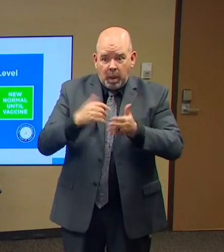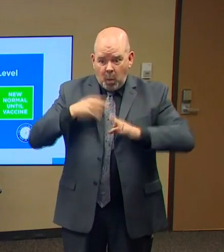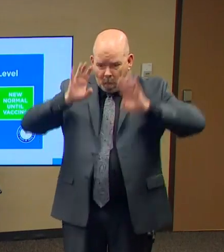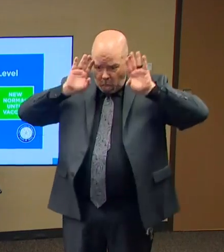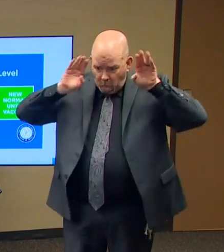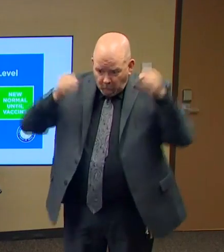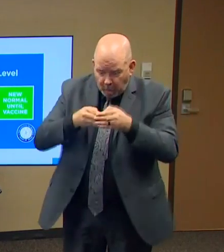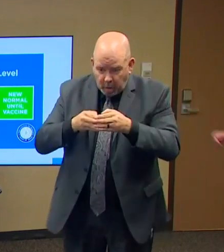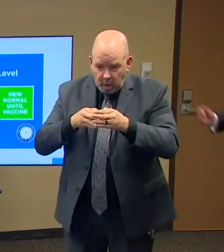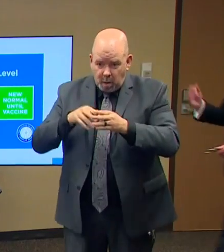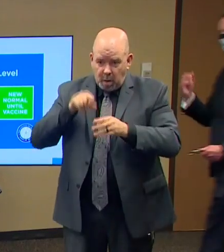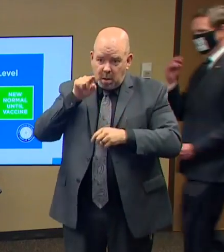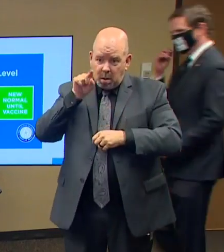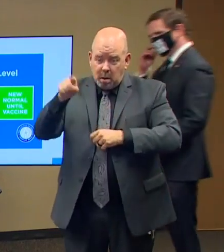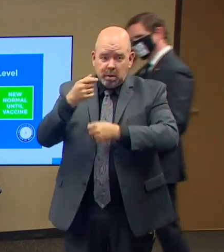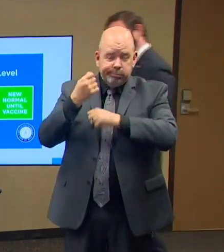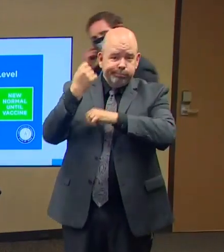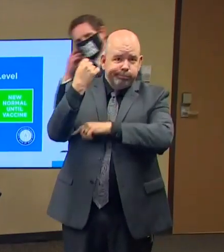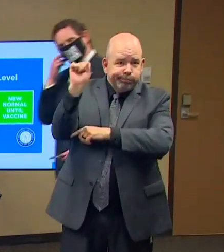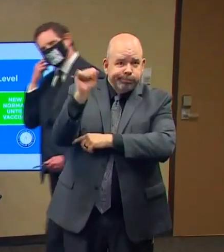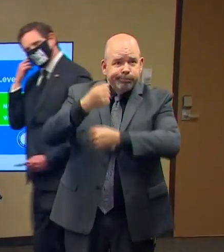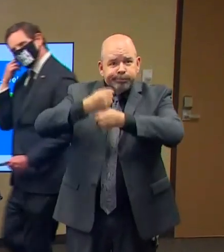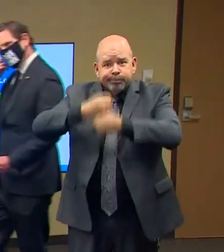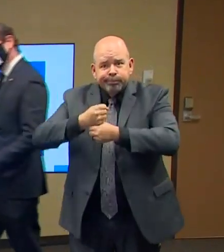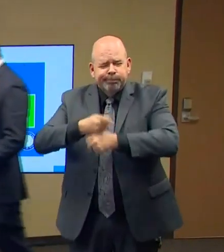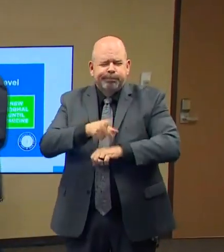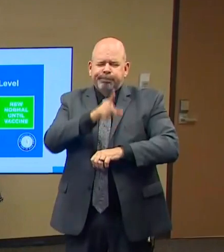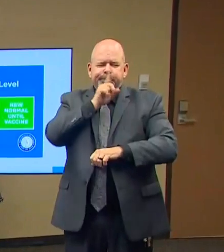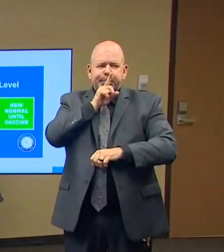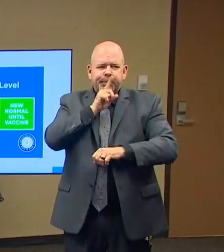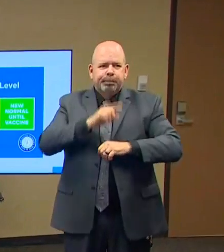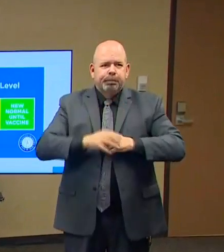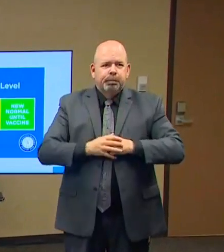One thing to remind people